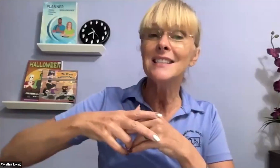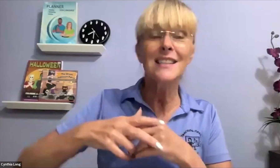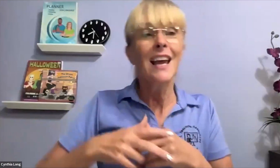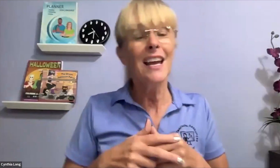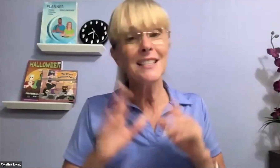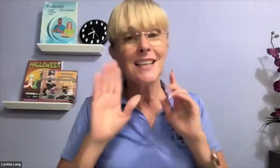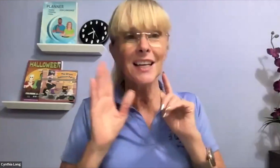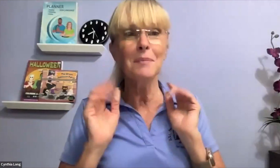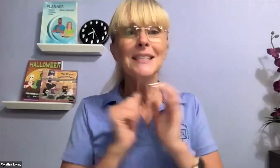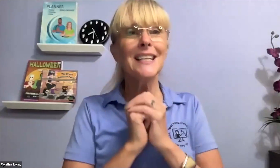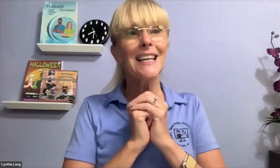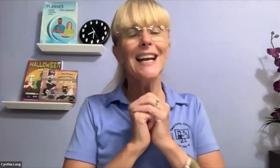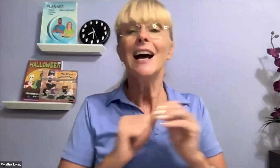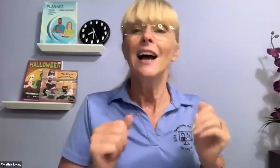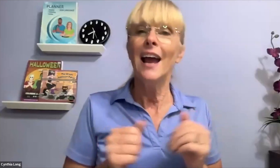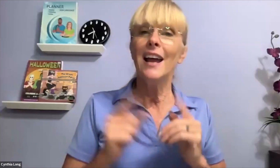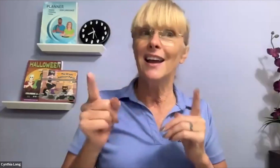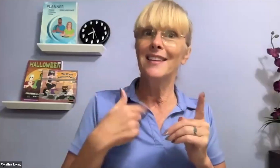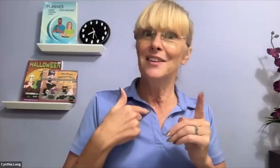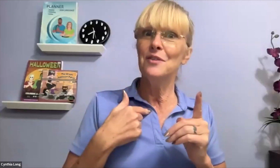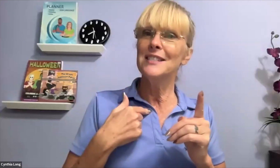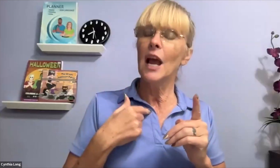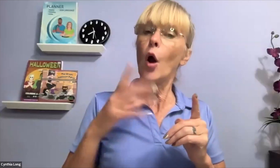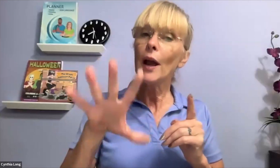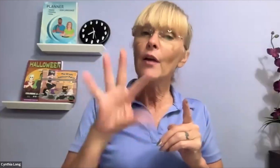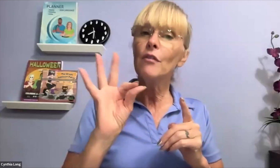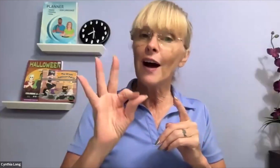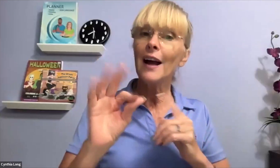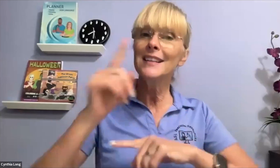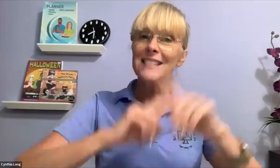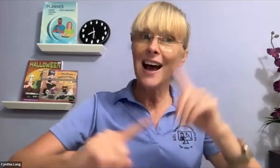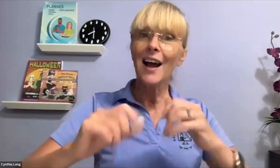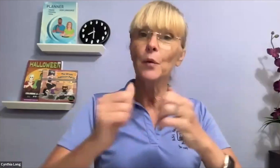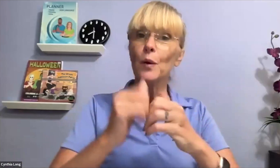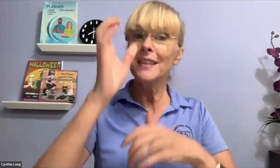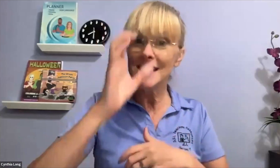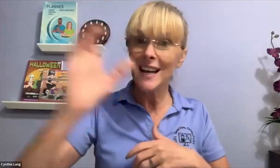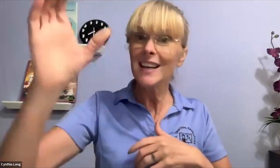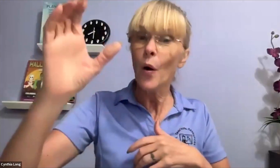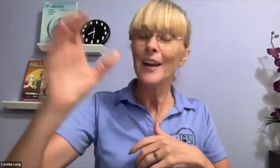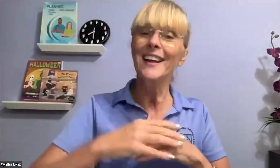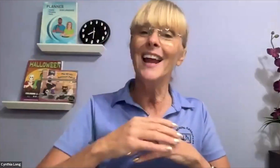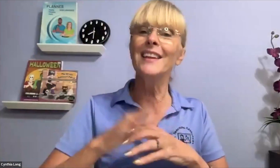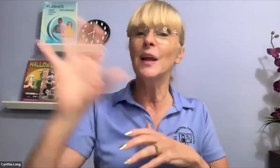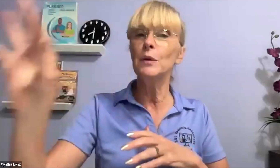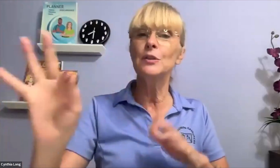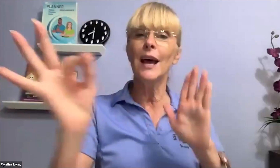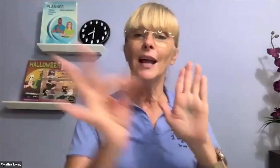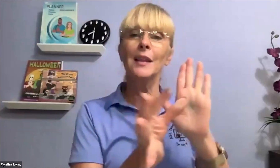it's sunny, Miss D. And then you could say, okay, go find the sign with the sun on it. And then they would do that and